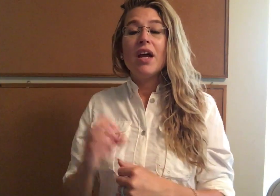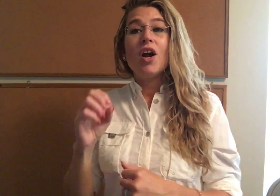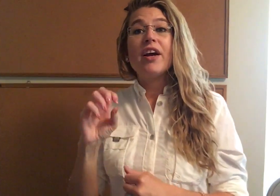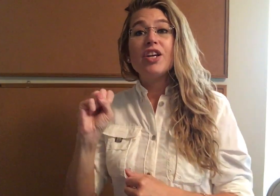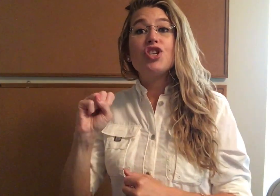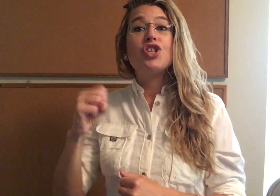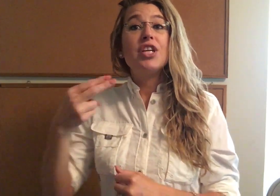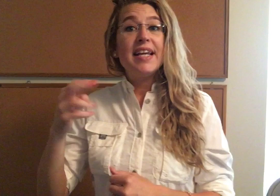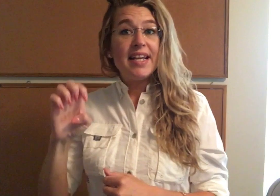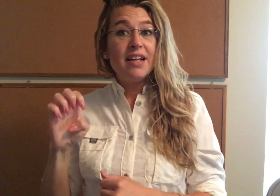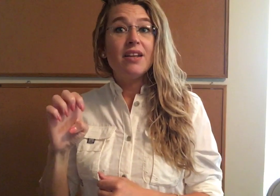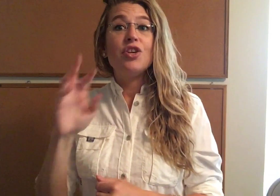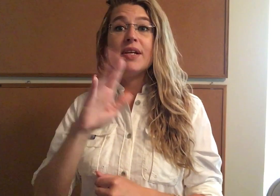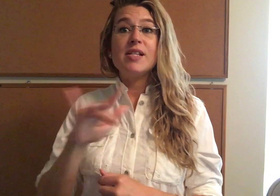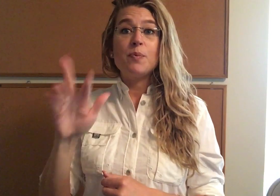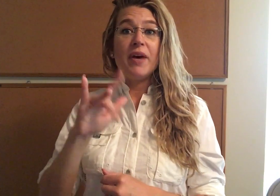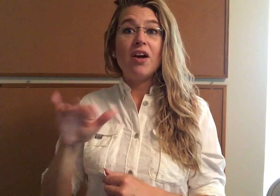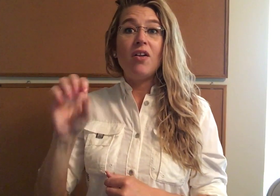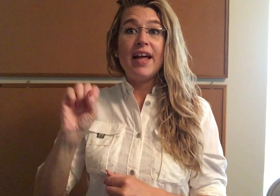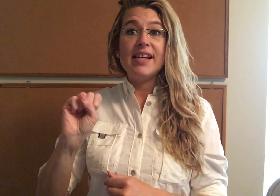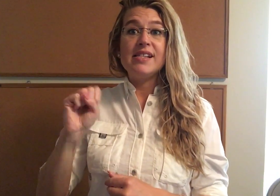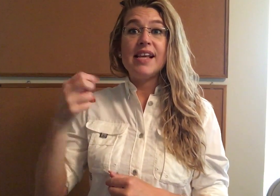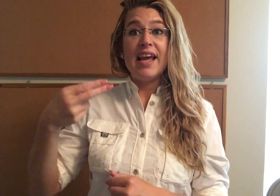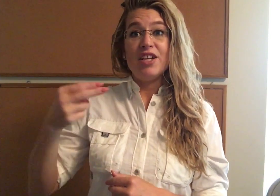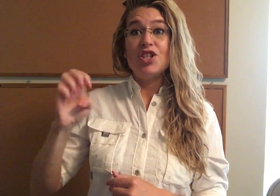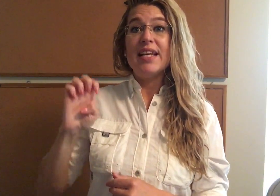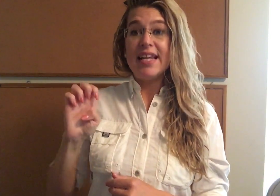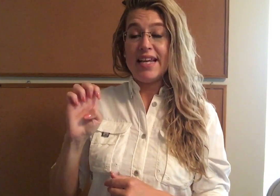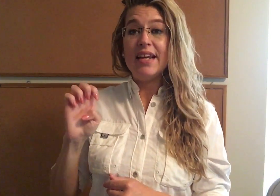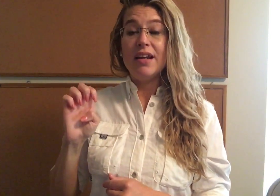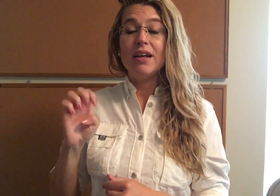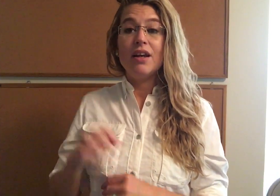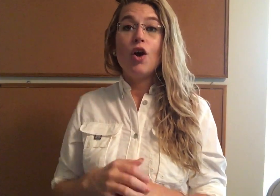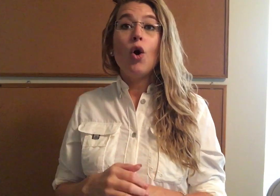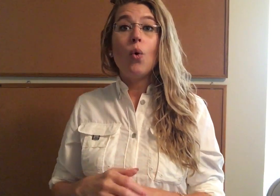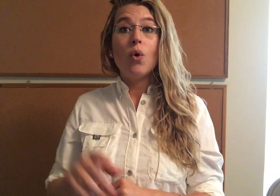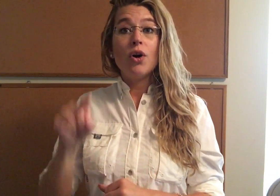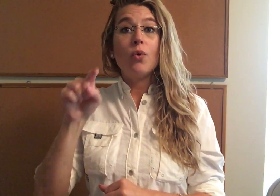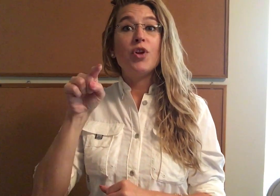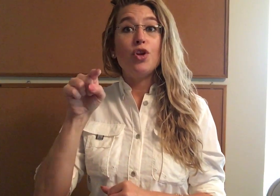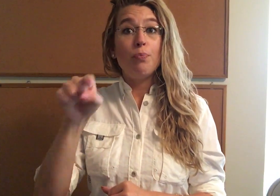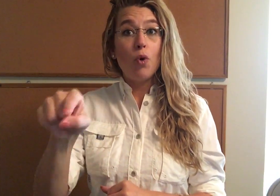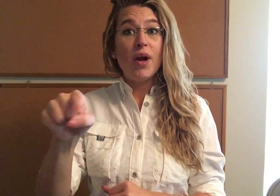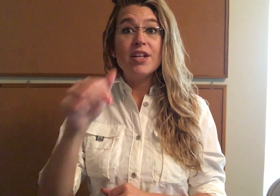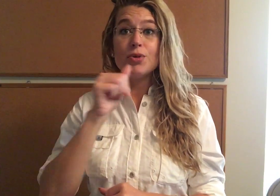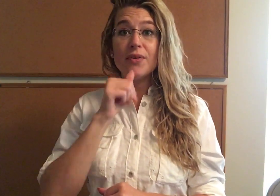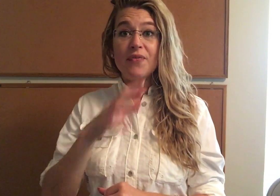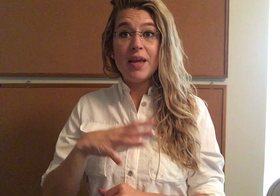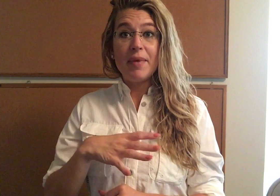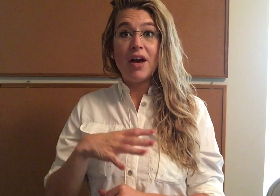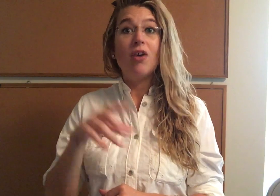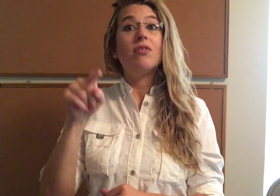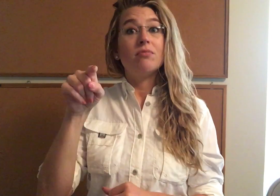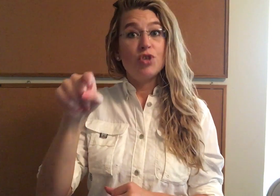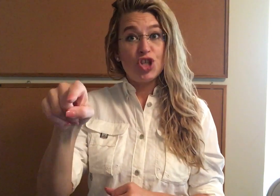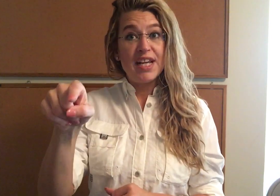All right, she, you can spell S-H-E, or when you point to a female,